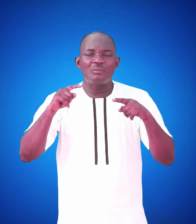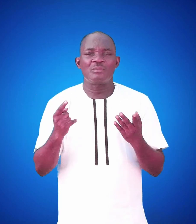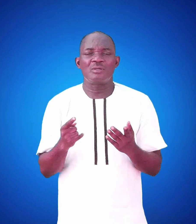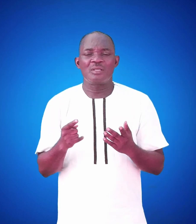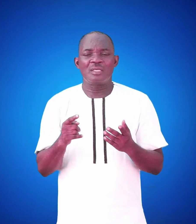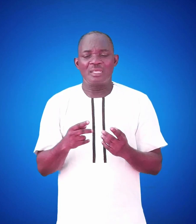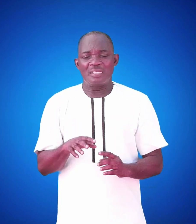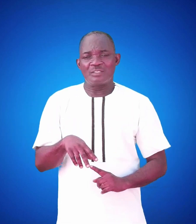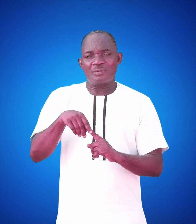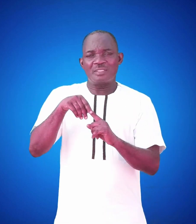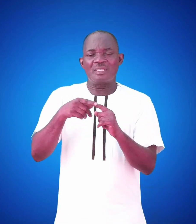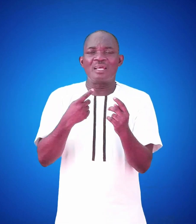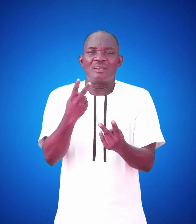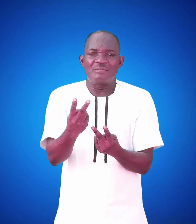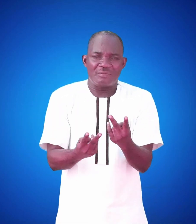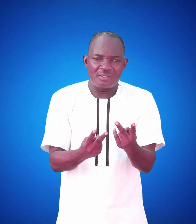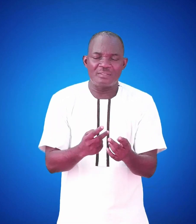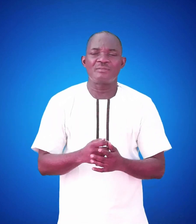courtesy calls,